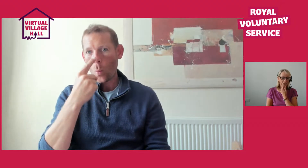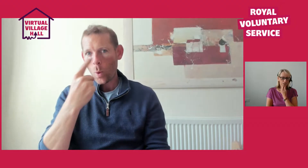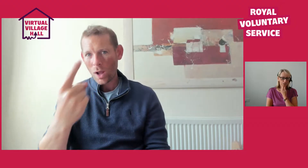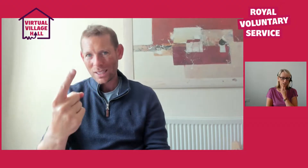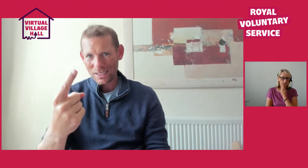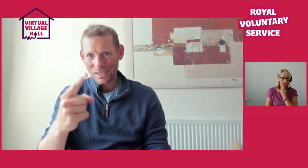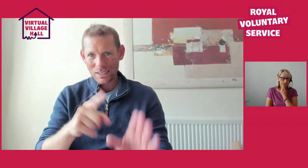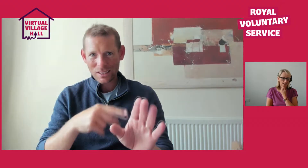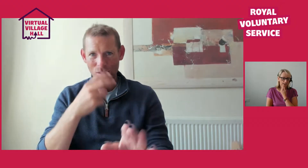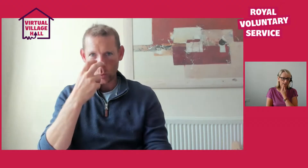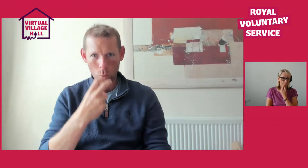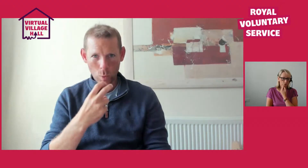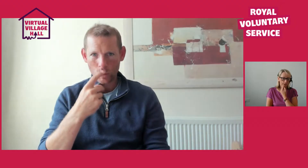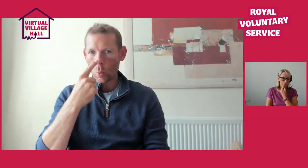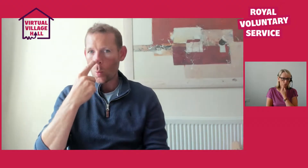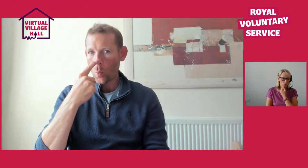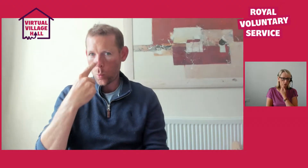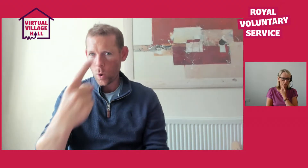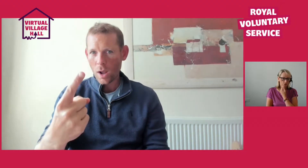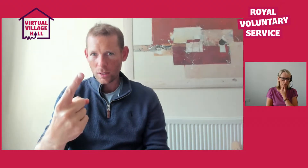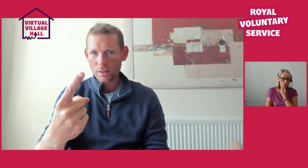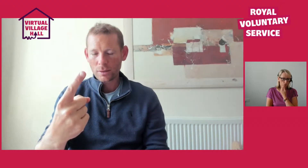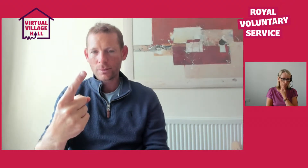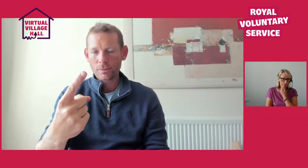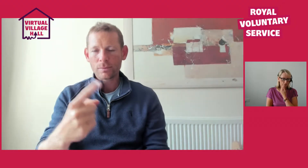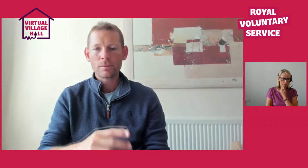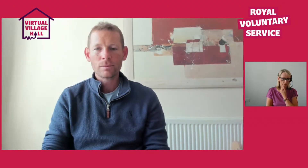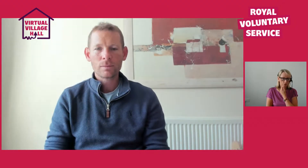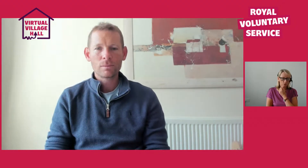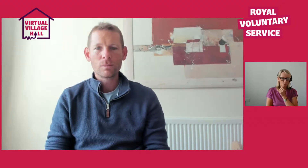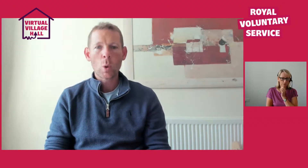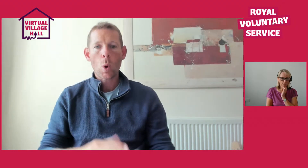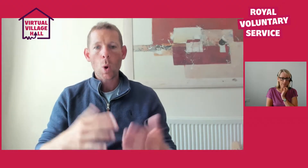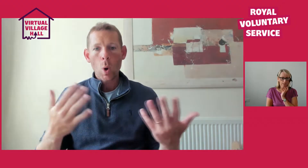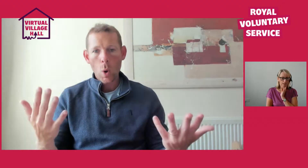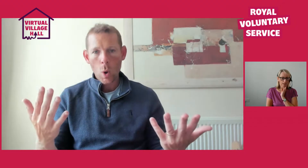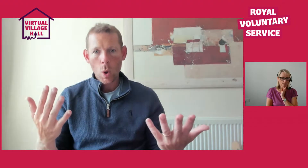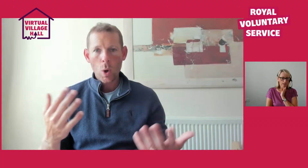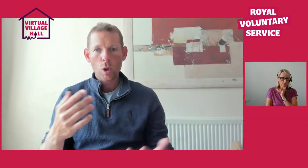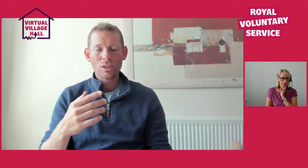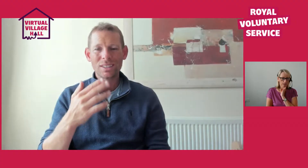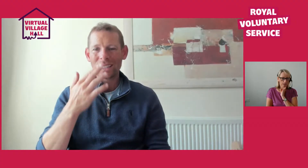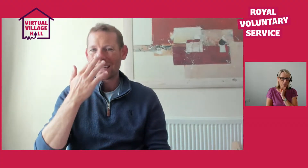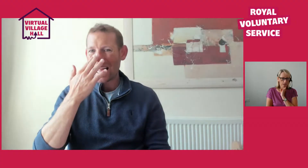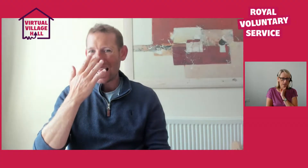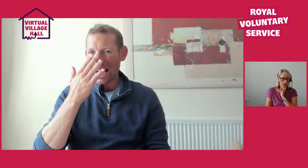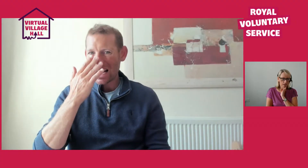about age, you're age 1 years old. It's from the nose.